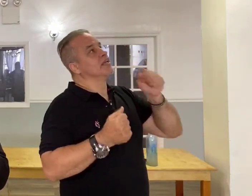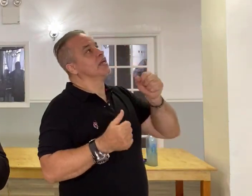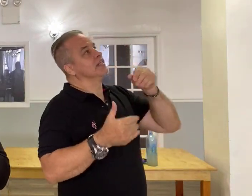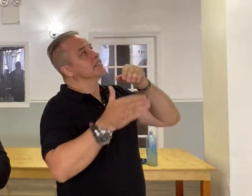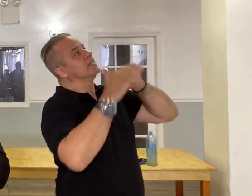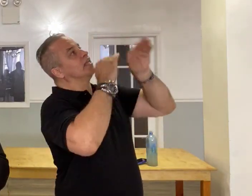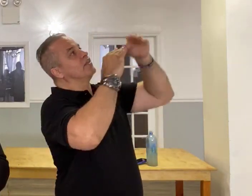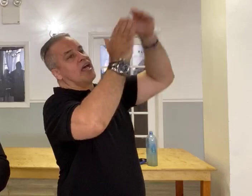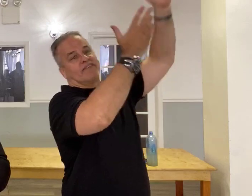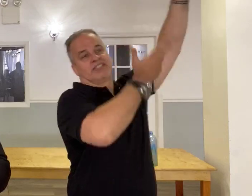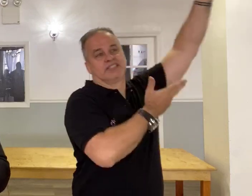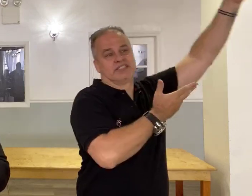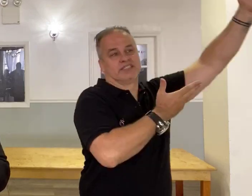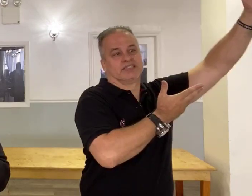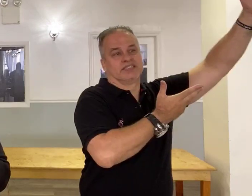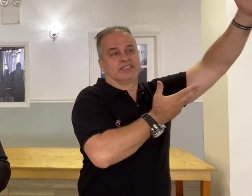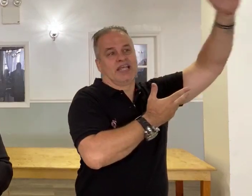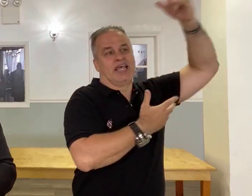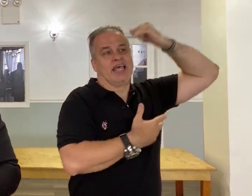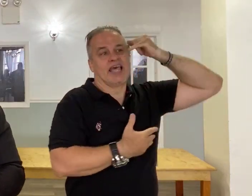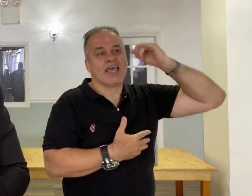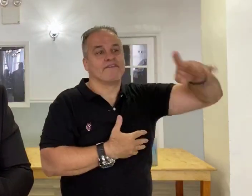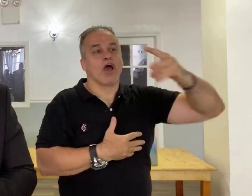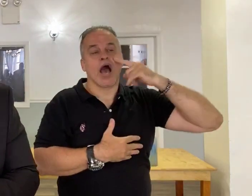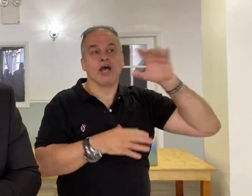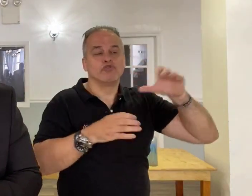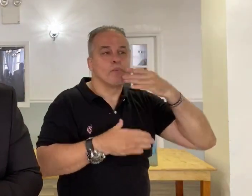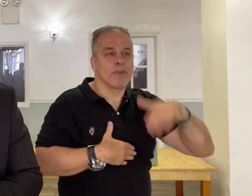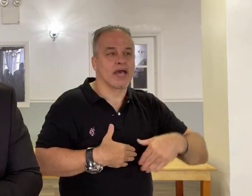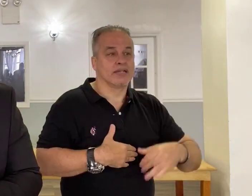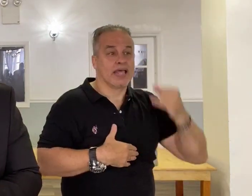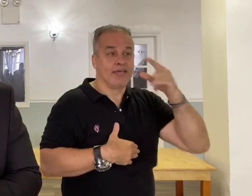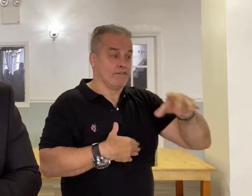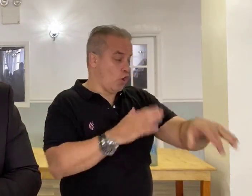This is extreme. So extreme.